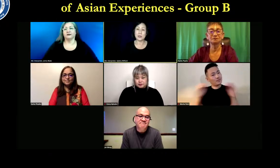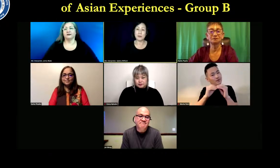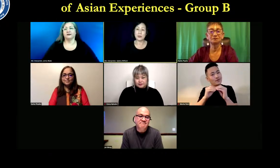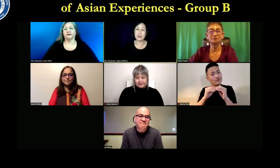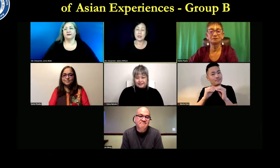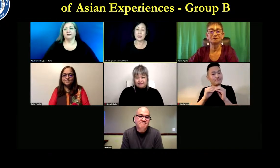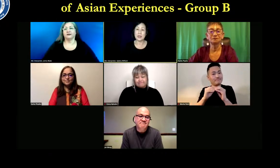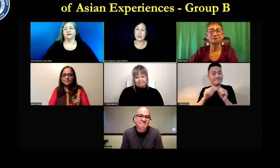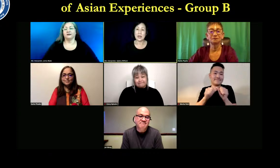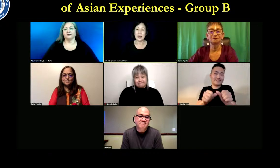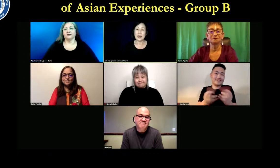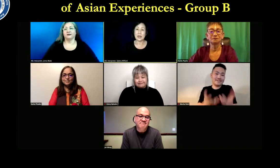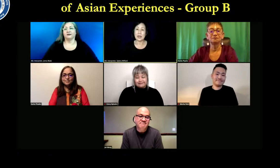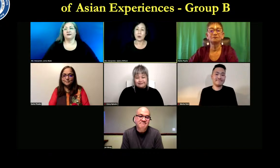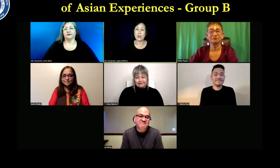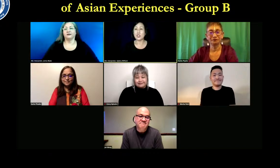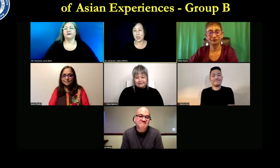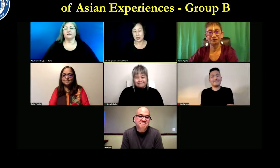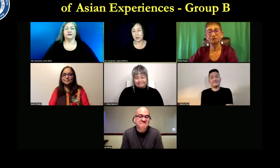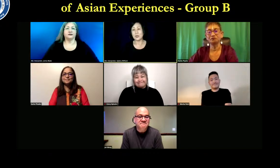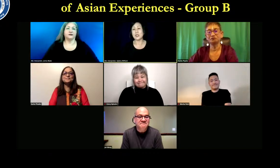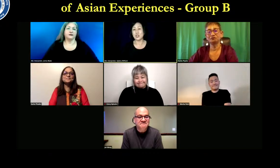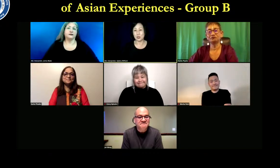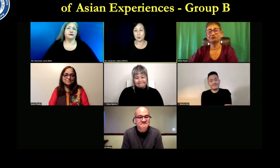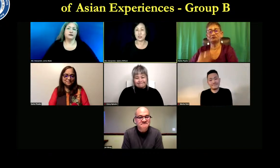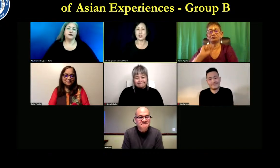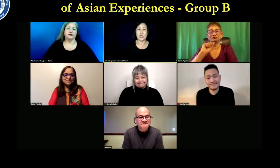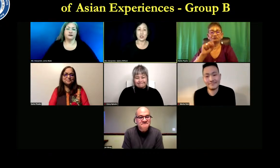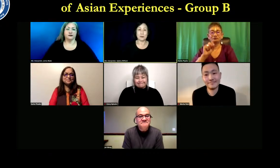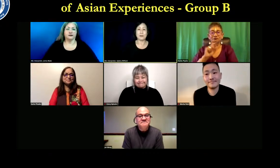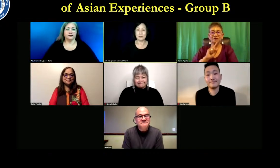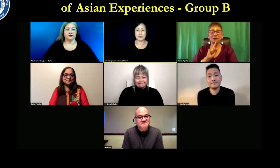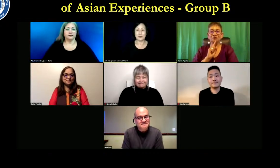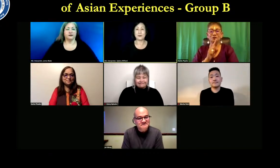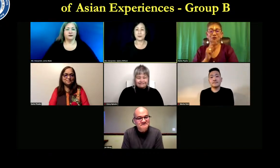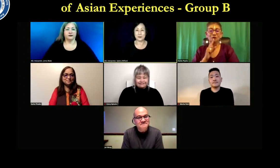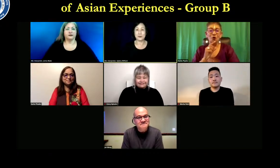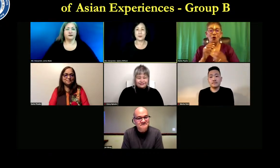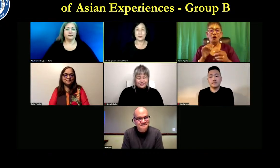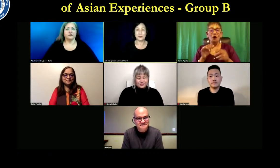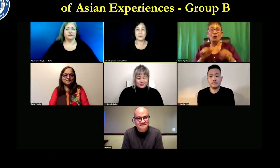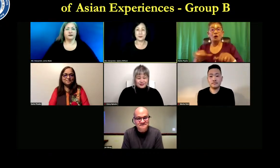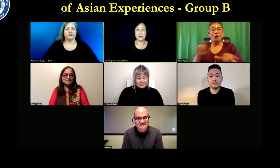deaf person, I want education. I want to continue my education.